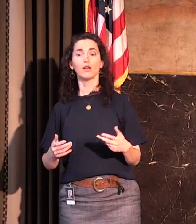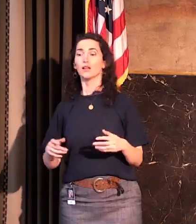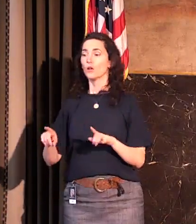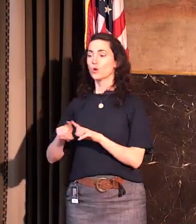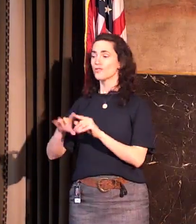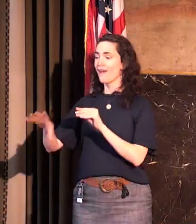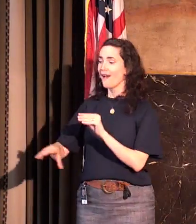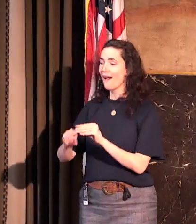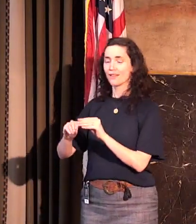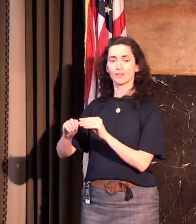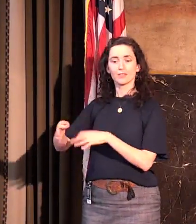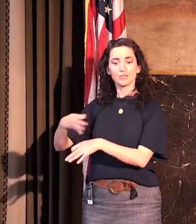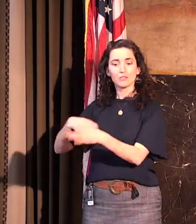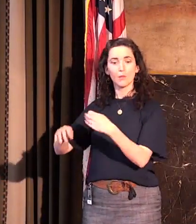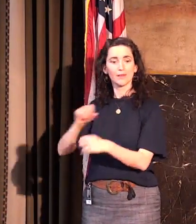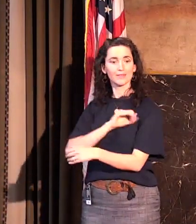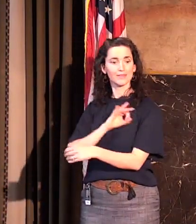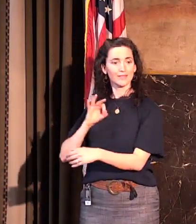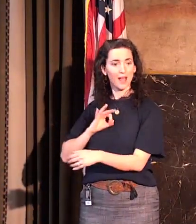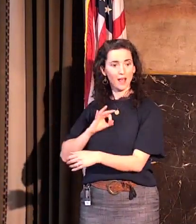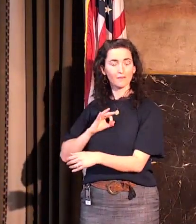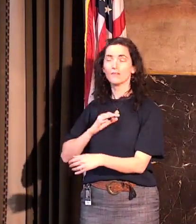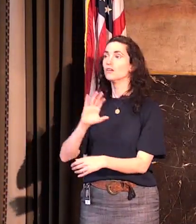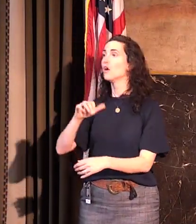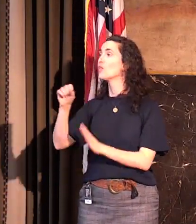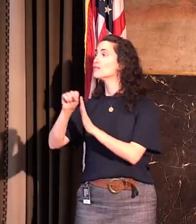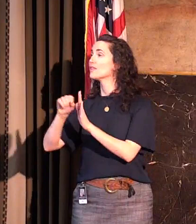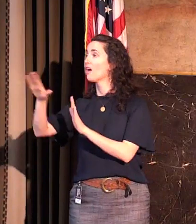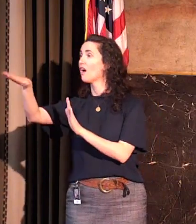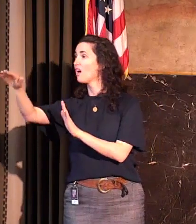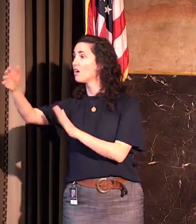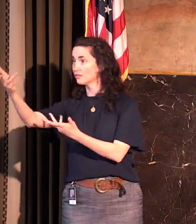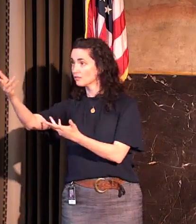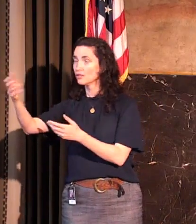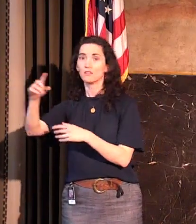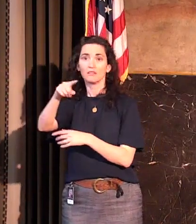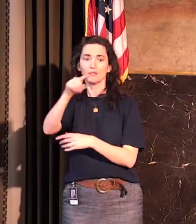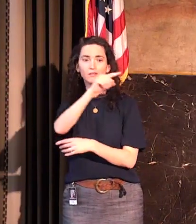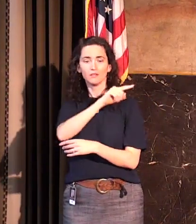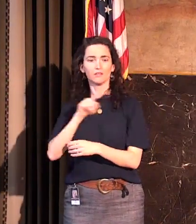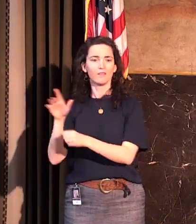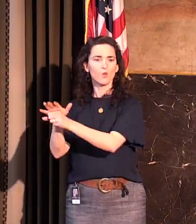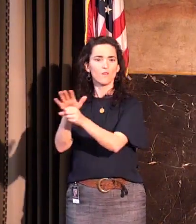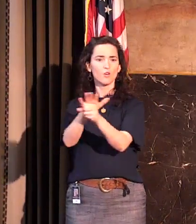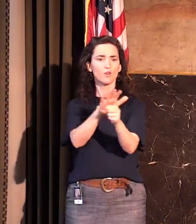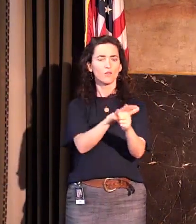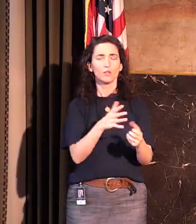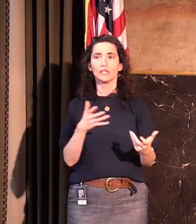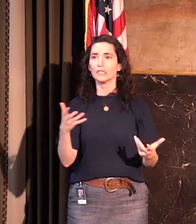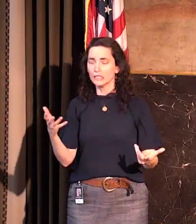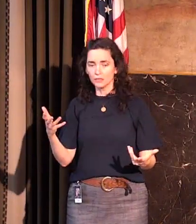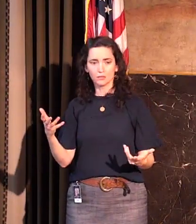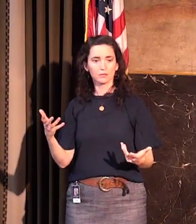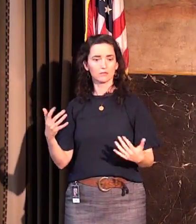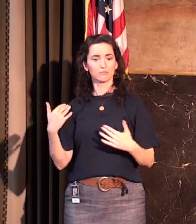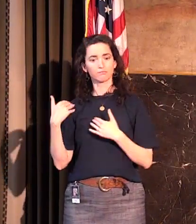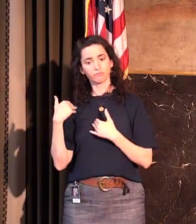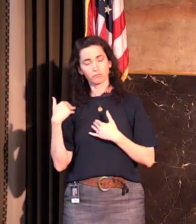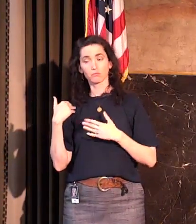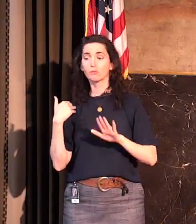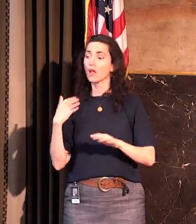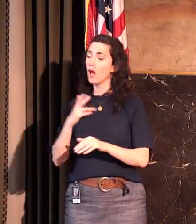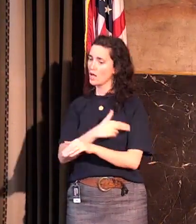staff because every other state is suffering the same thing, that's an added burden. So I think hospitals are coping